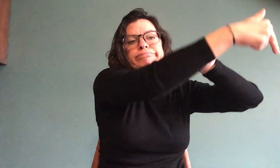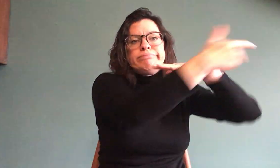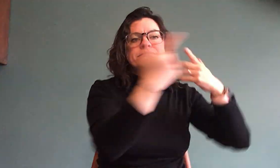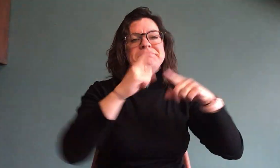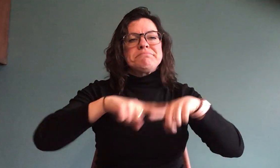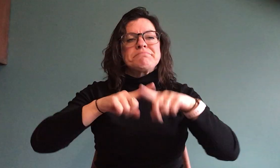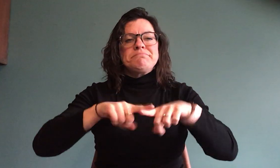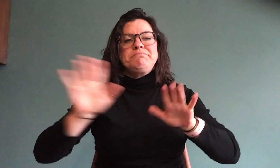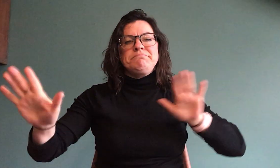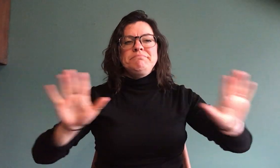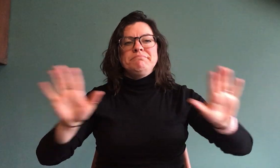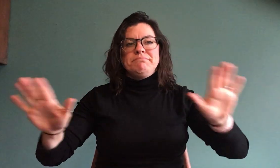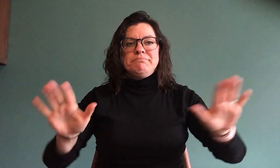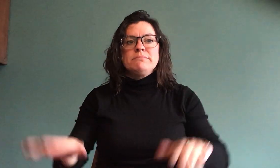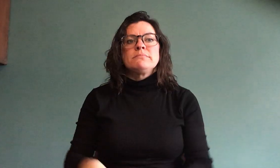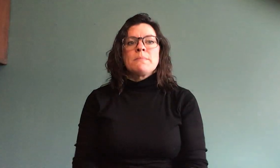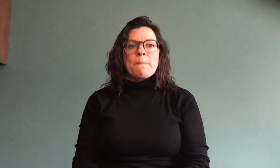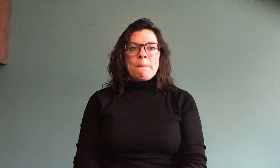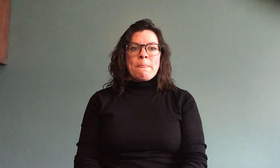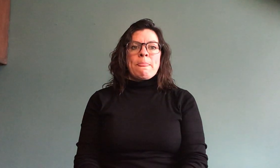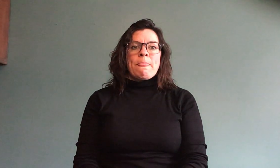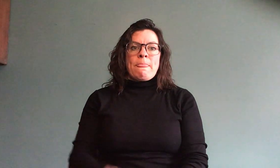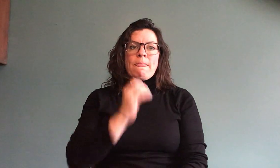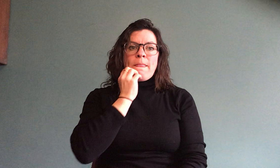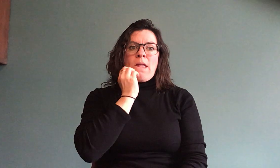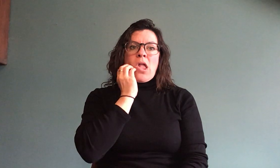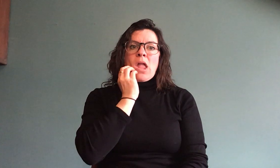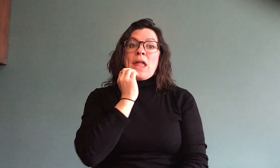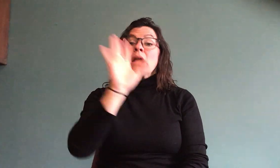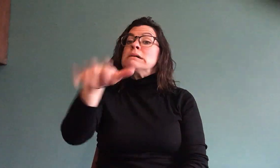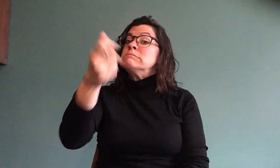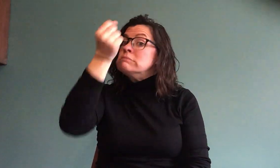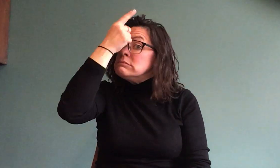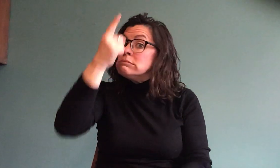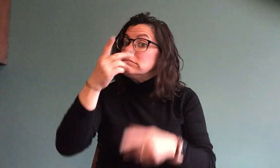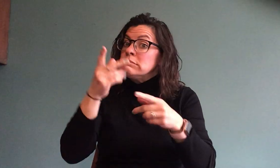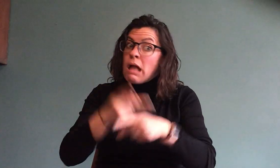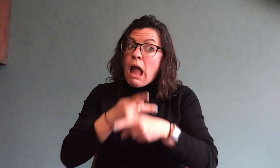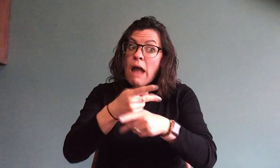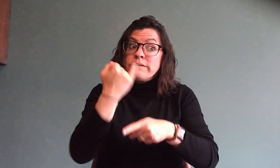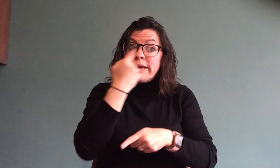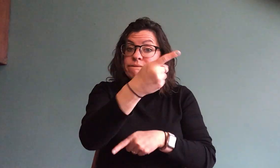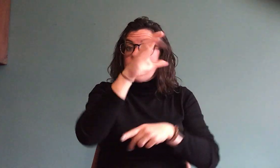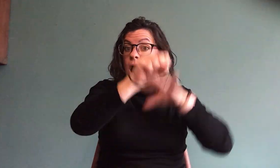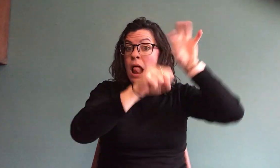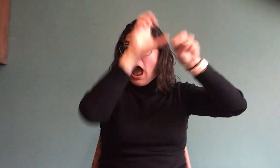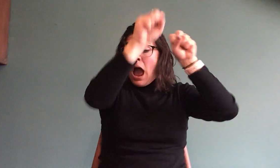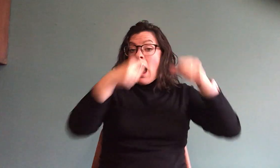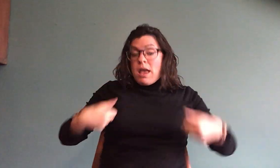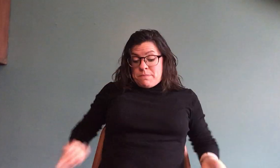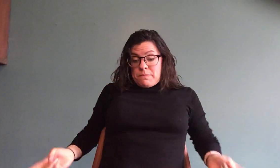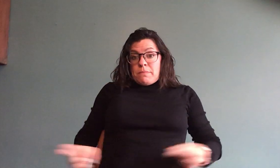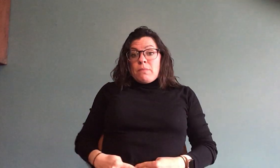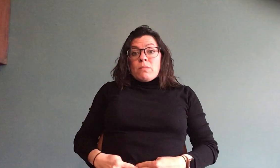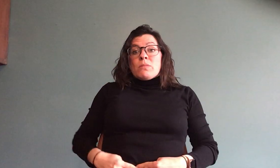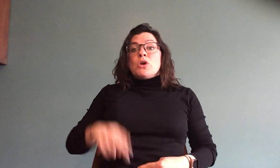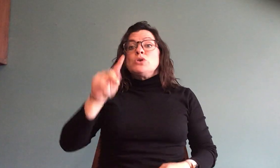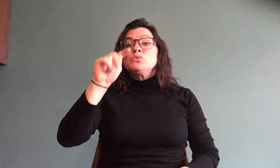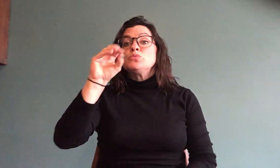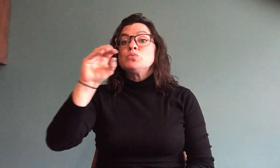All right, you got a top rail, mid rail, toe board, platform. All right, individual